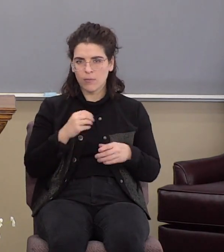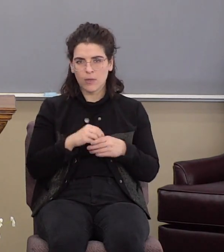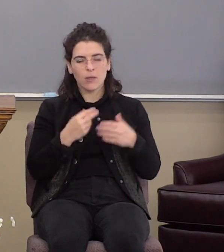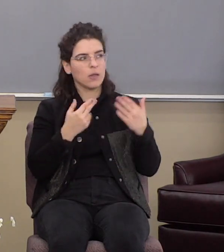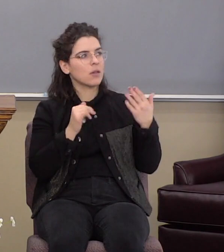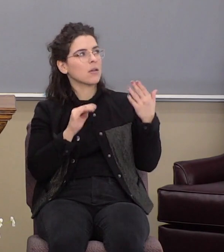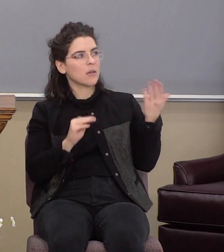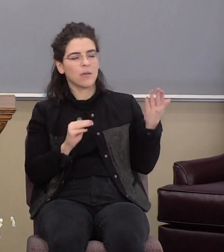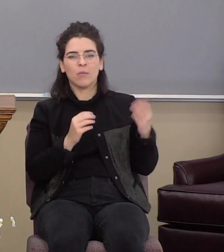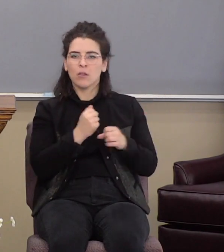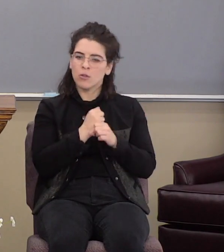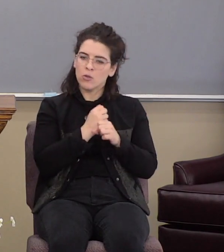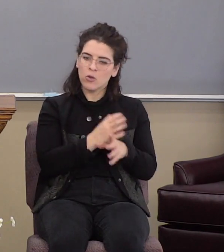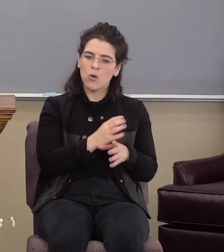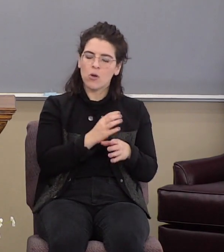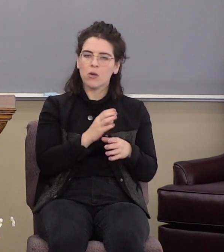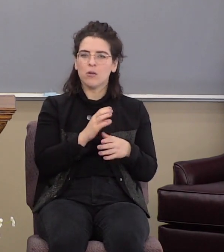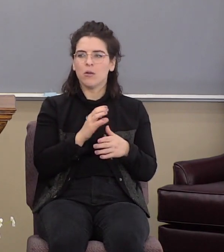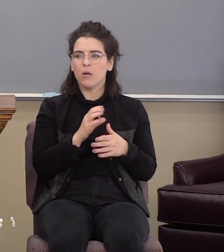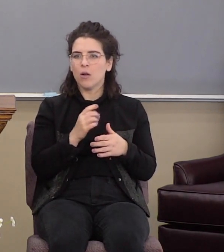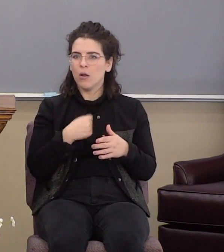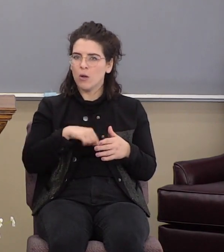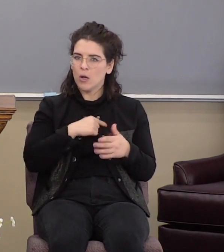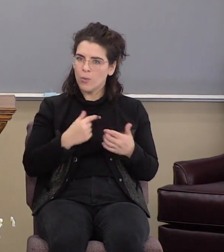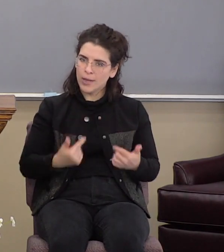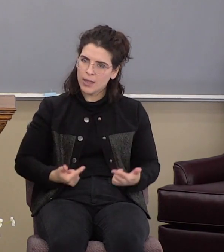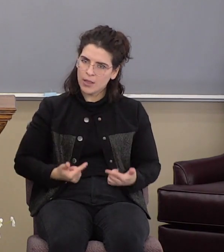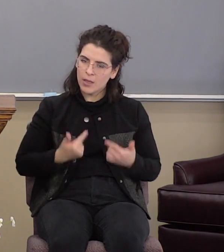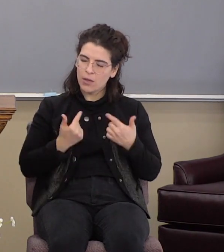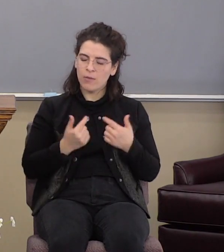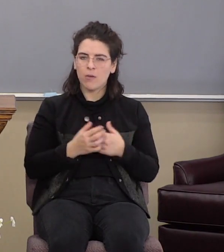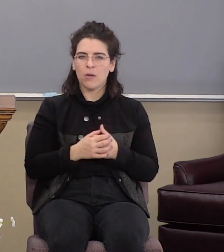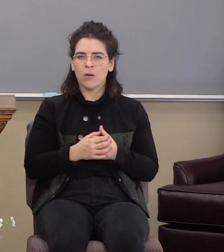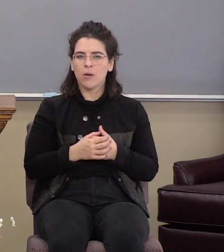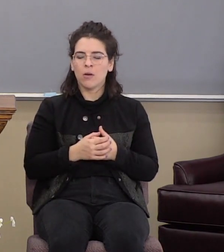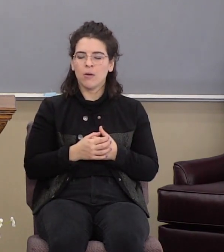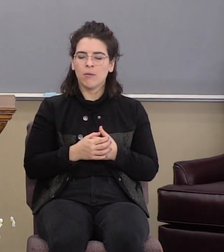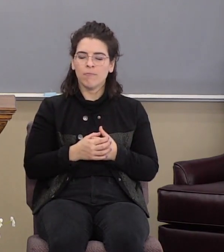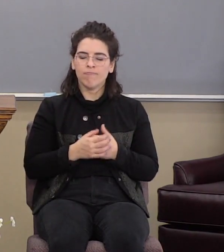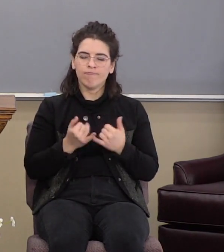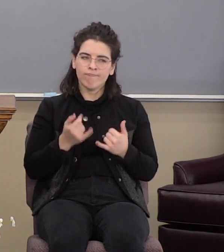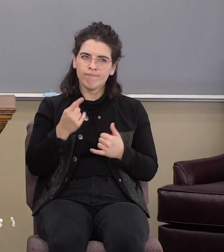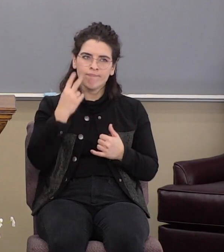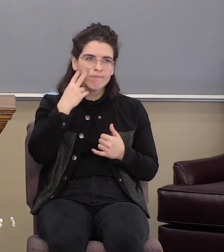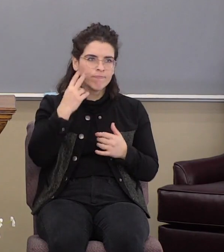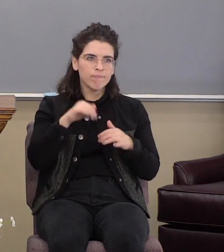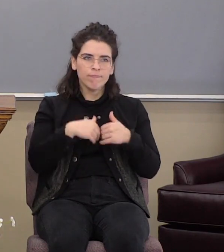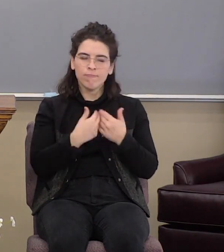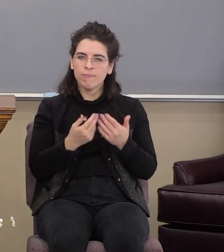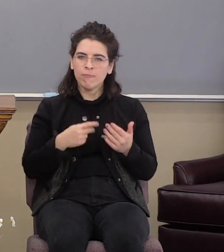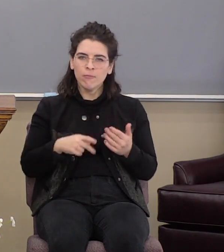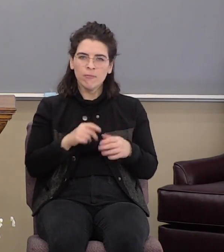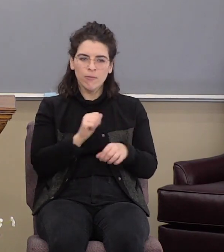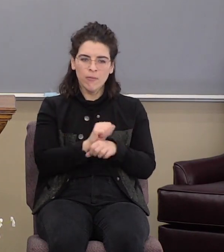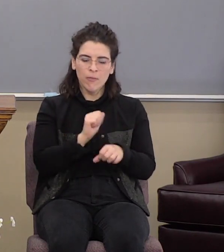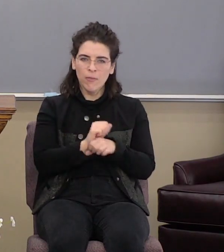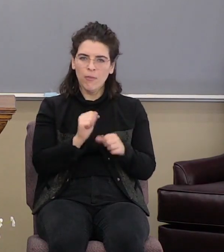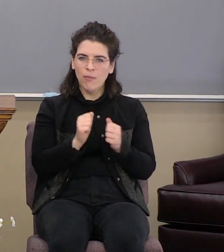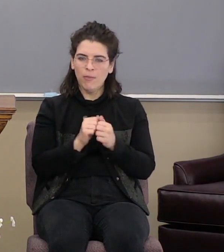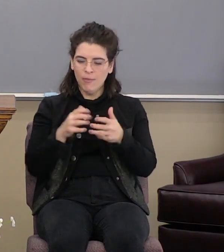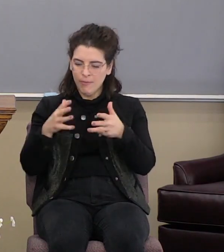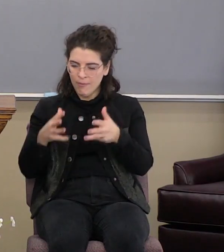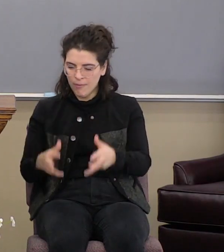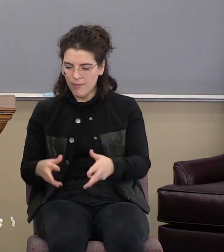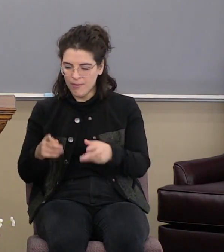him, the source, the cause, we live. Now, you see how Paul is dealing with the lost